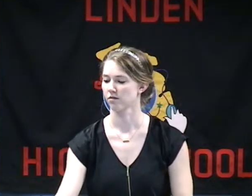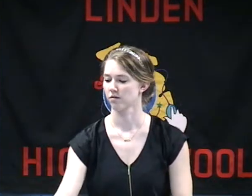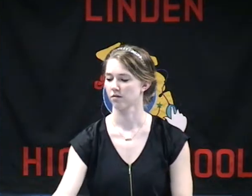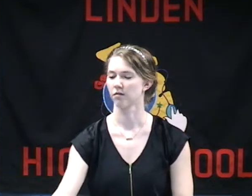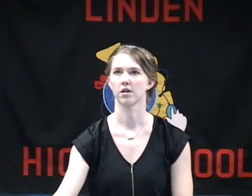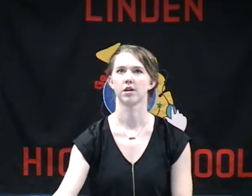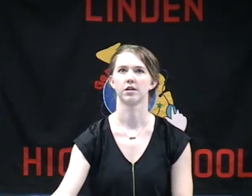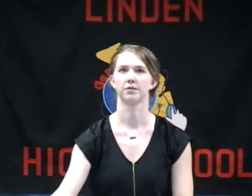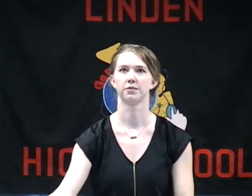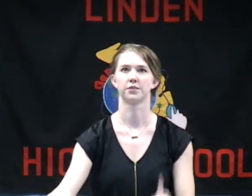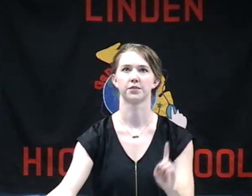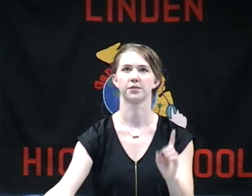My grades